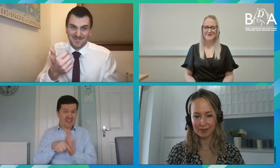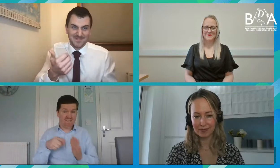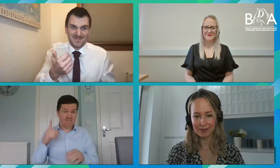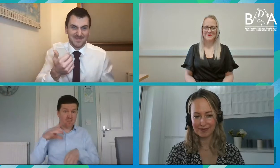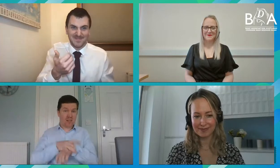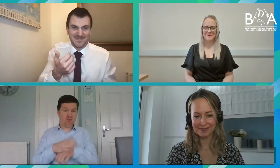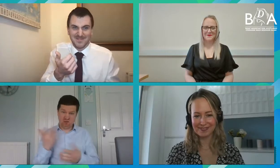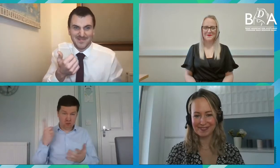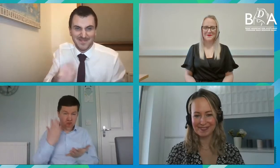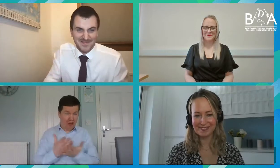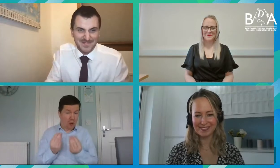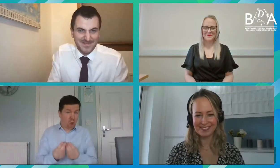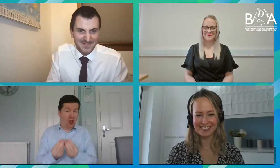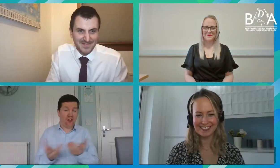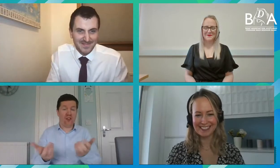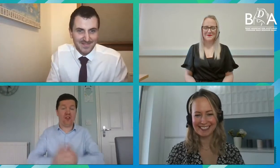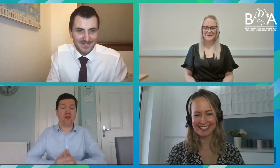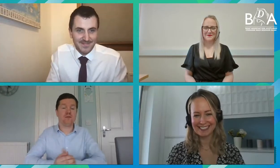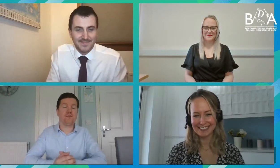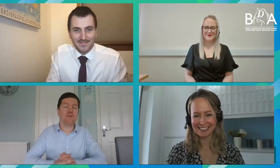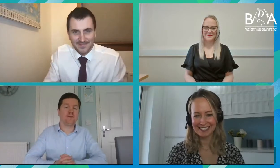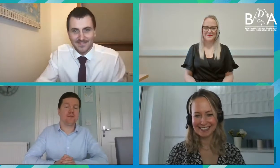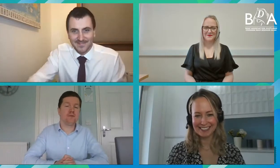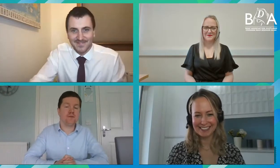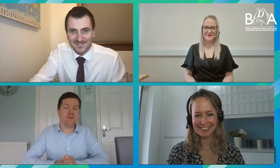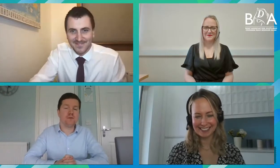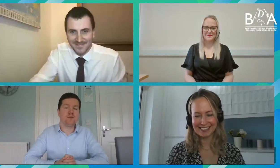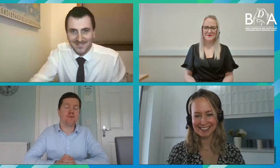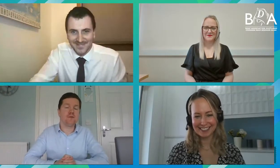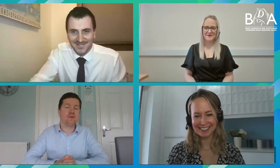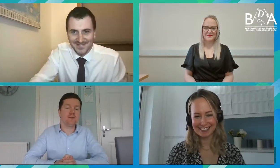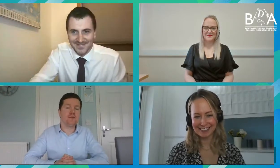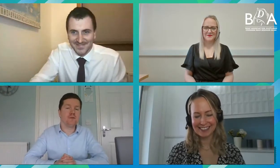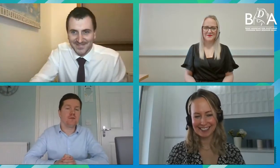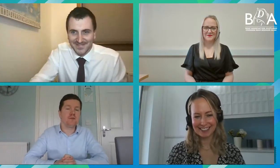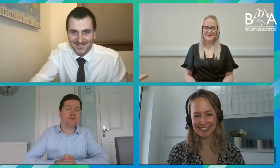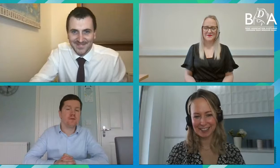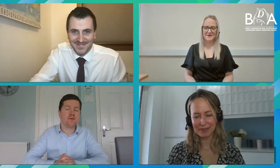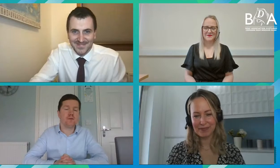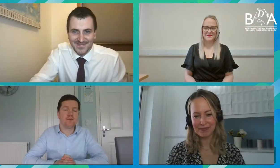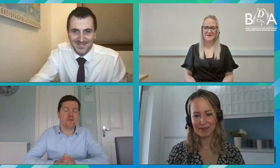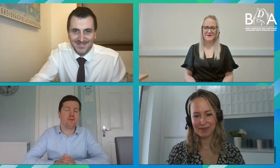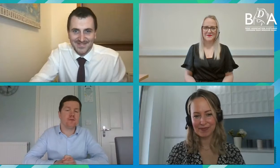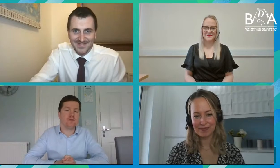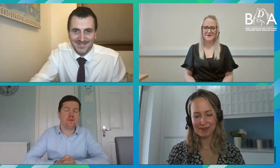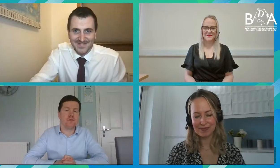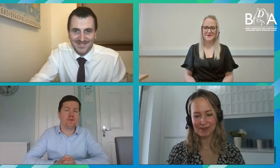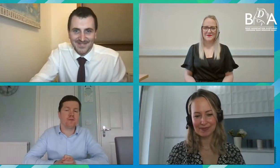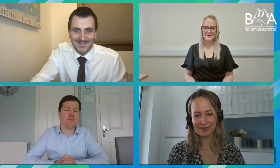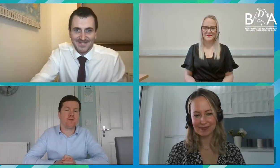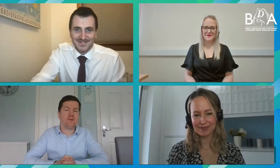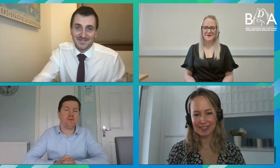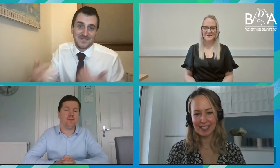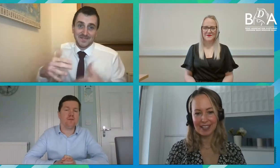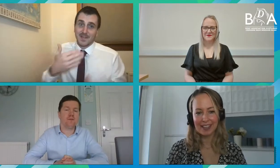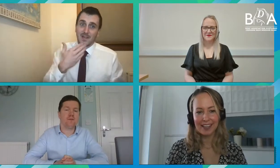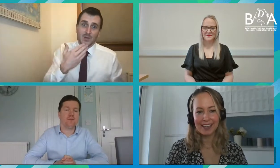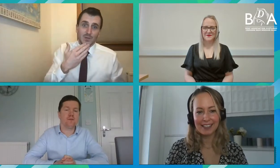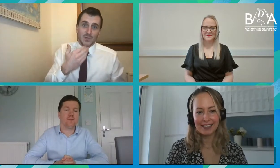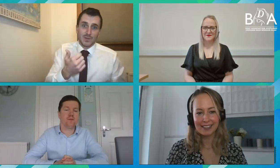me a little bit of time to think. I'm thinking and I can't really see any negatives. It was just a great experience overall.